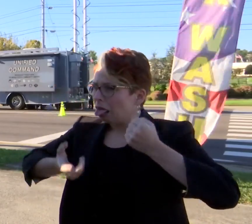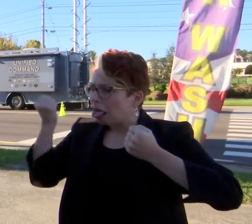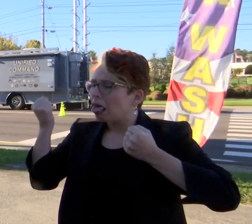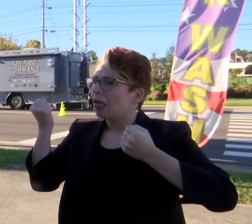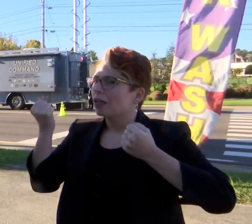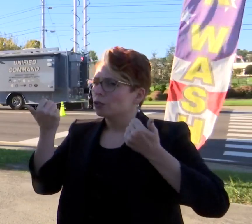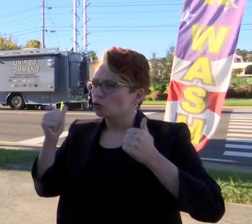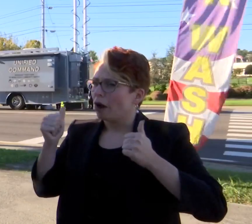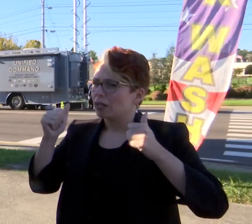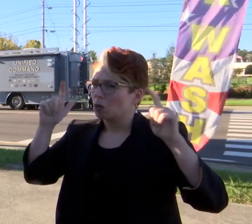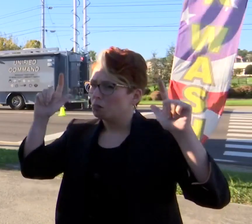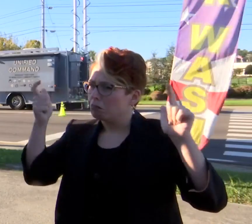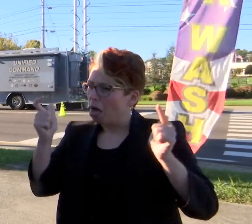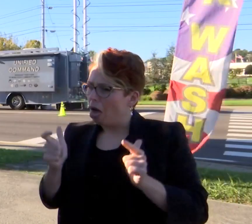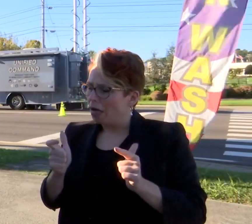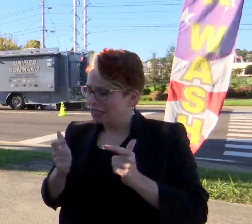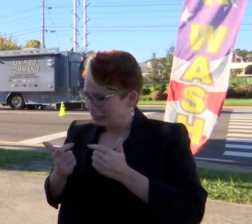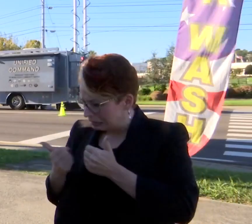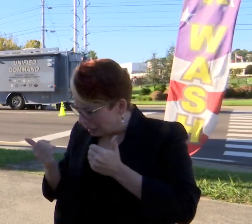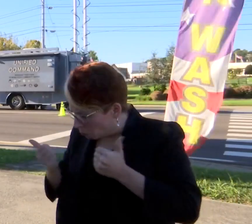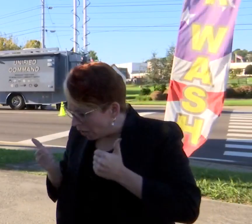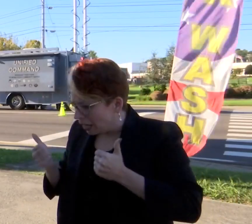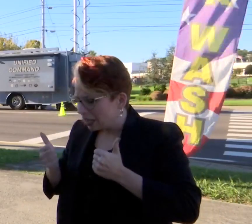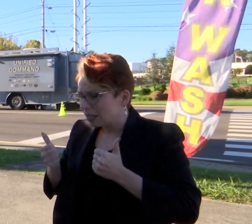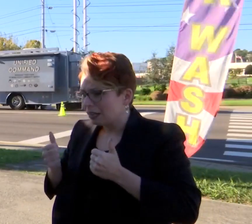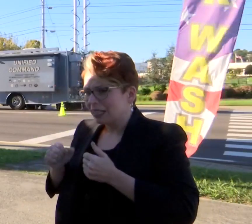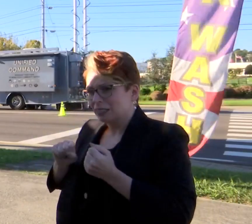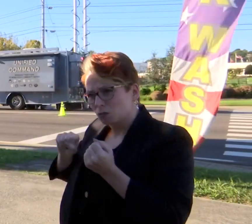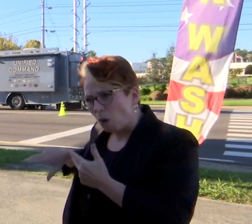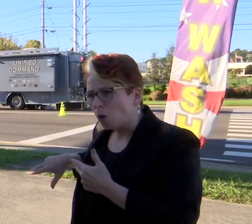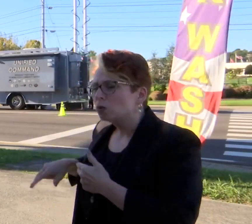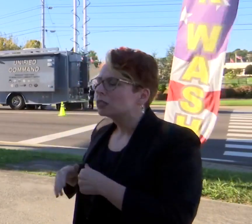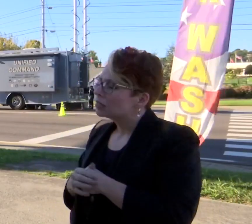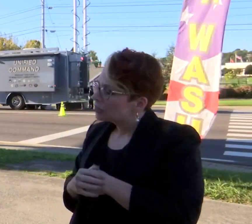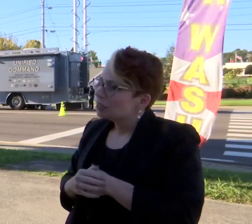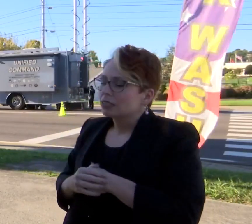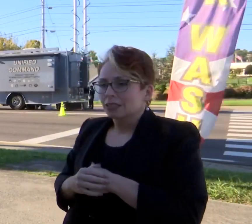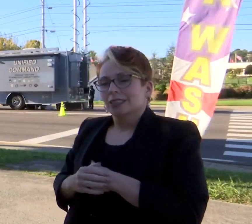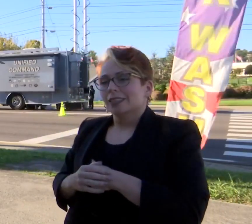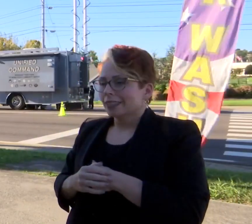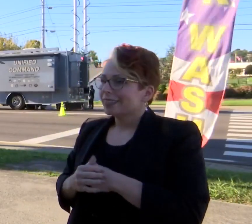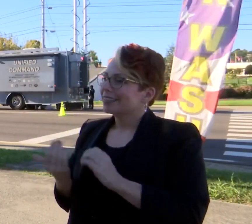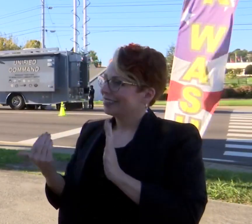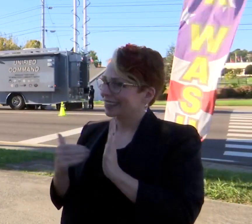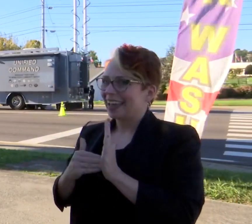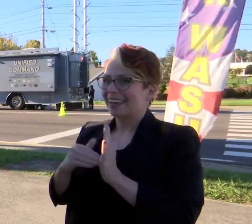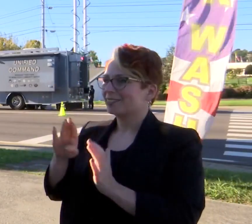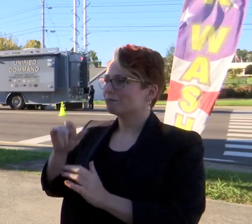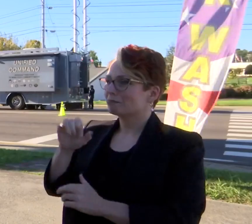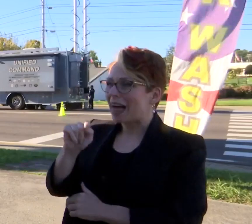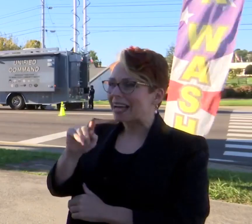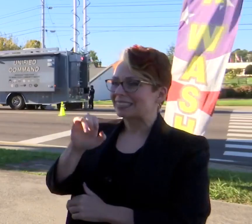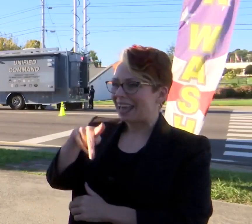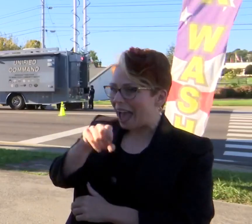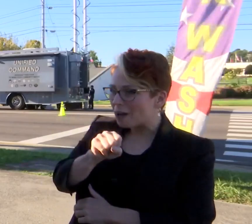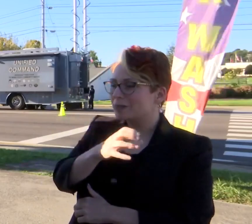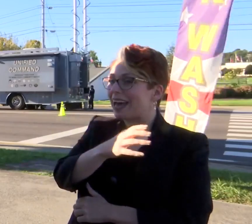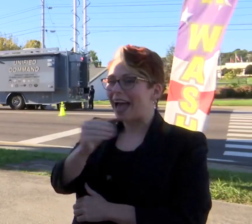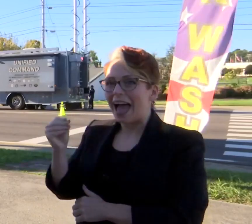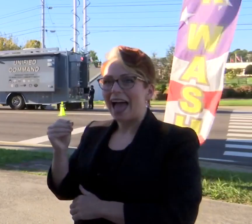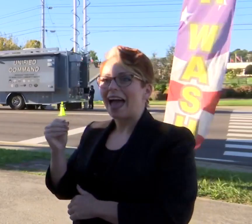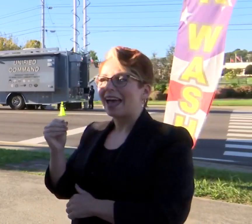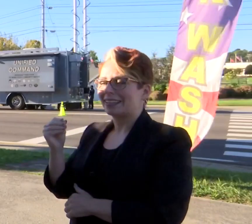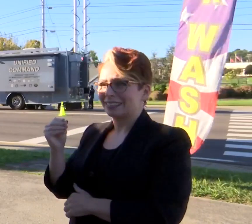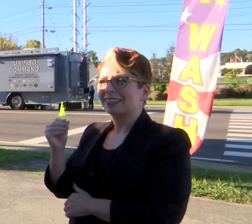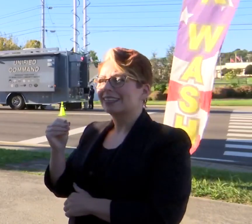box, and then separate those and then dispose of them in the manner that you need to dispose of those. Again, we're working with blast caps, and you're also working with those commercial